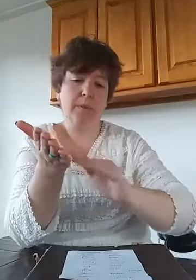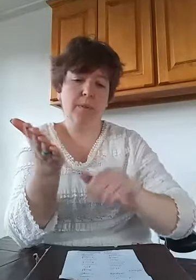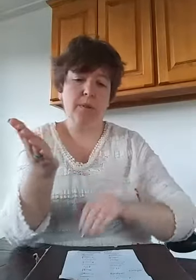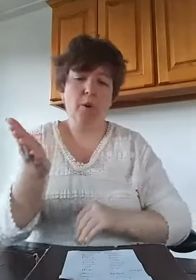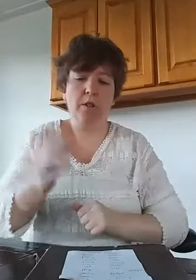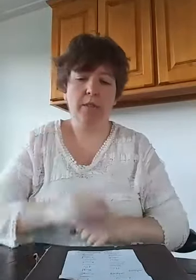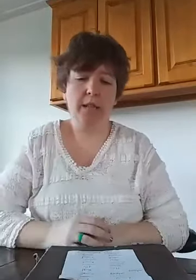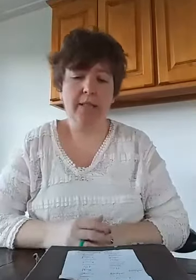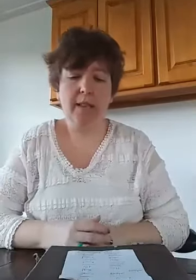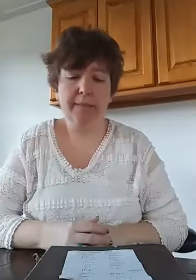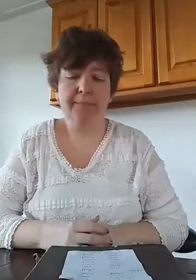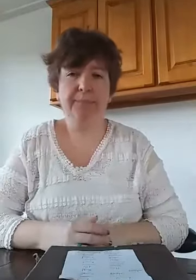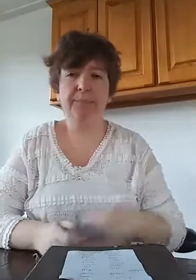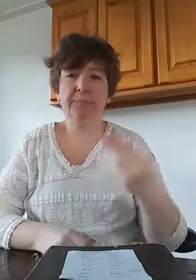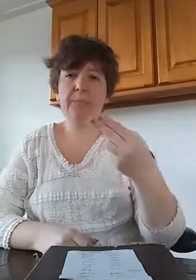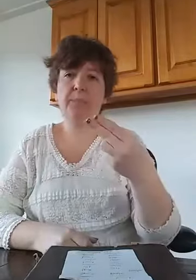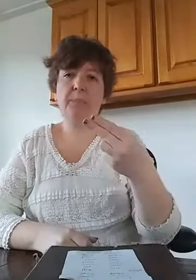You're washing that slate.